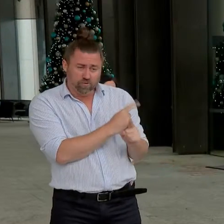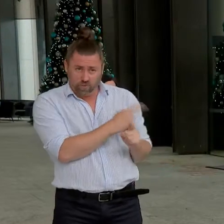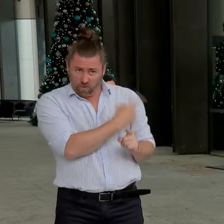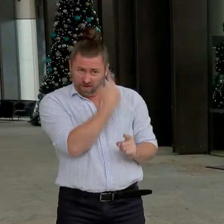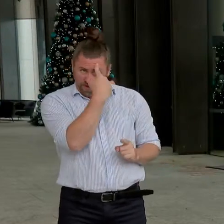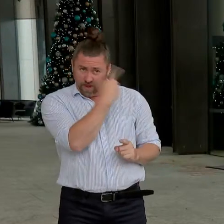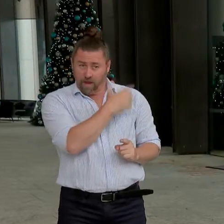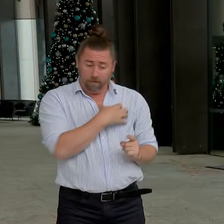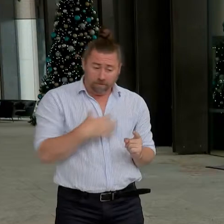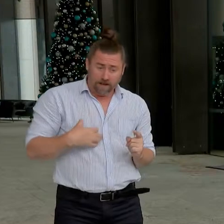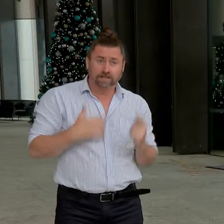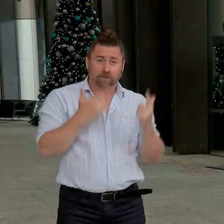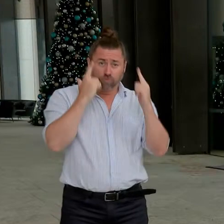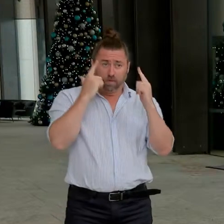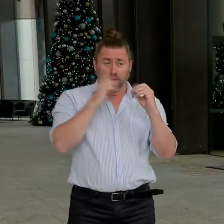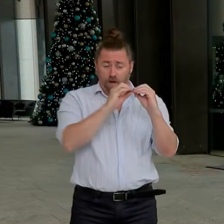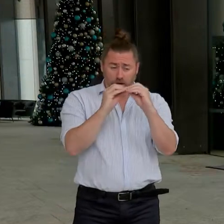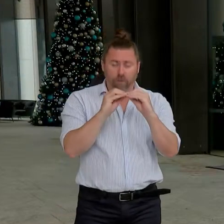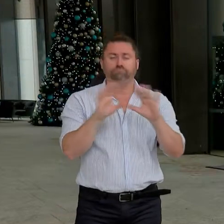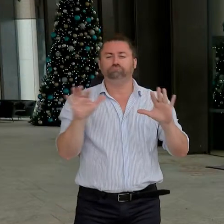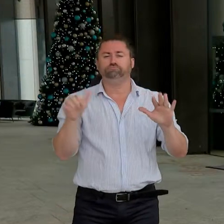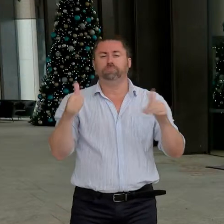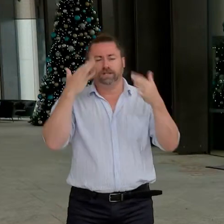and the Premier, we